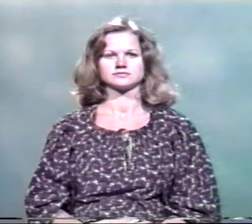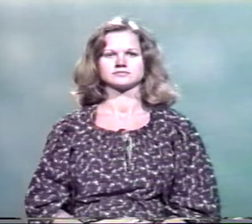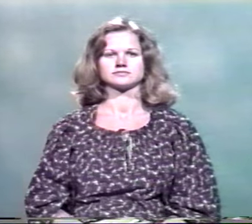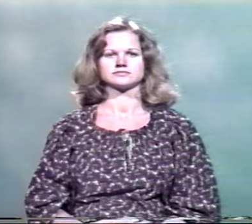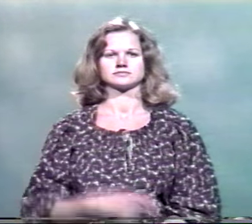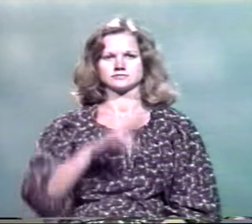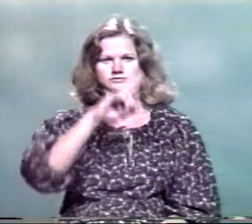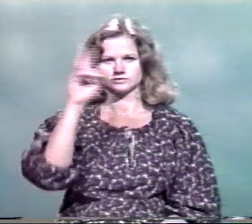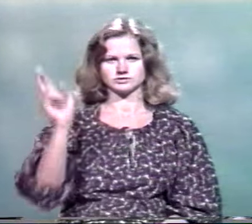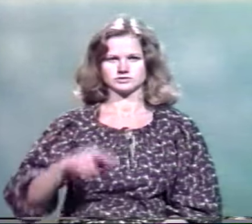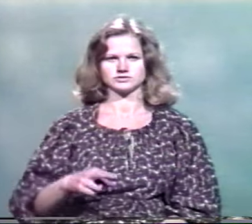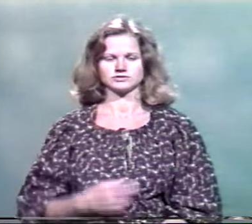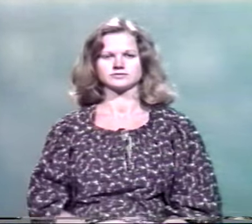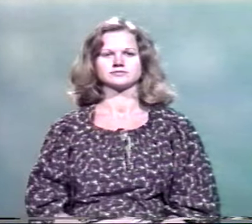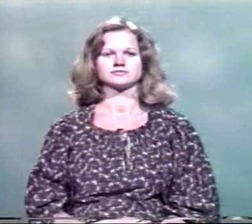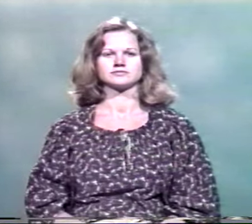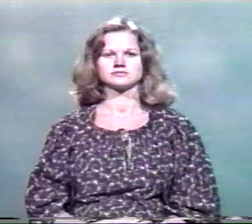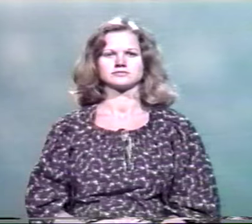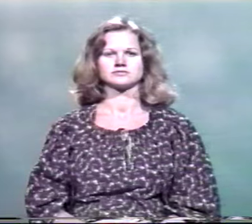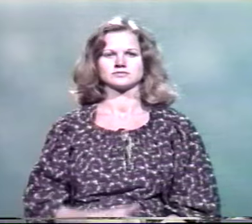Rochester, New York.